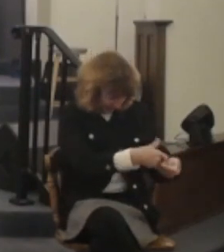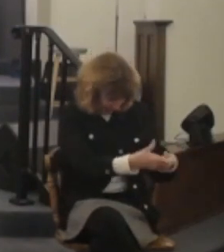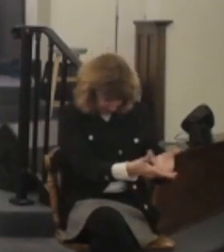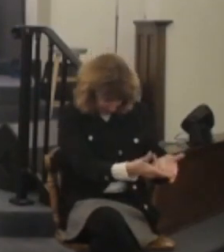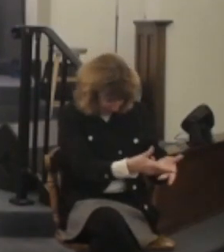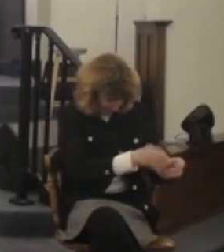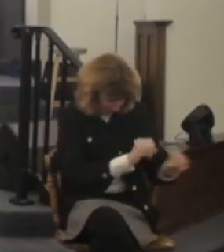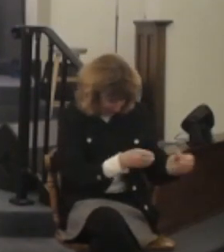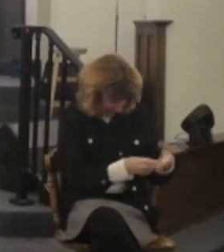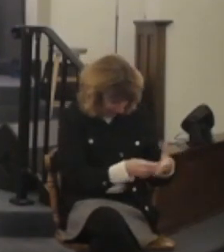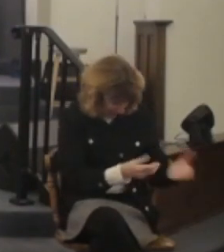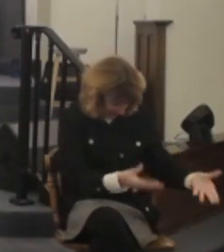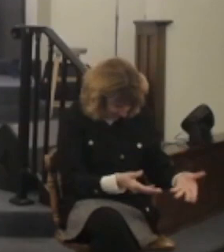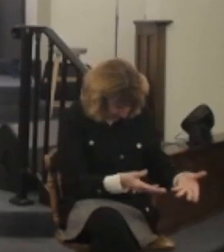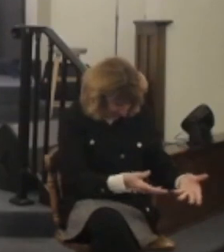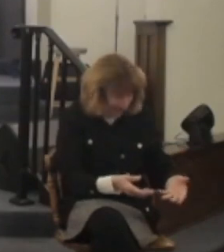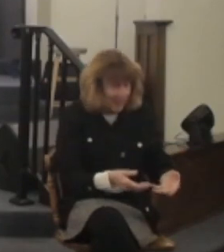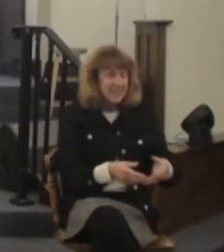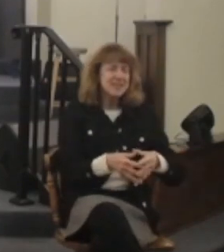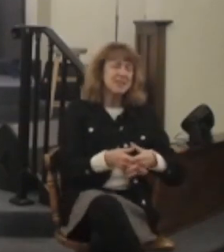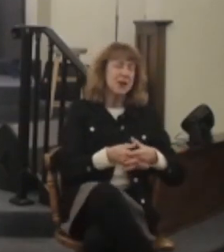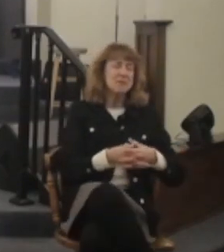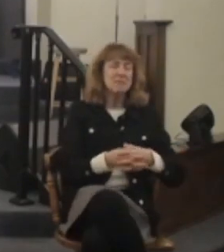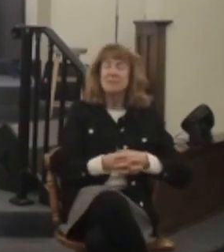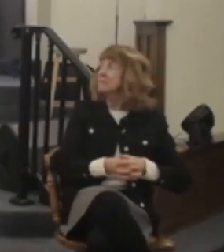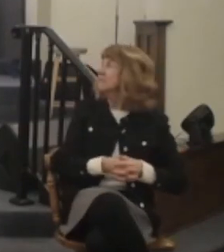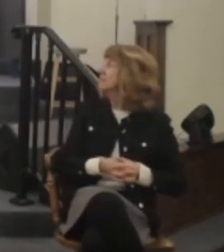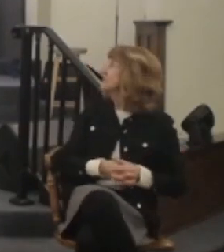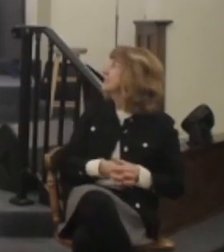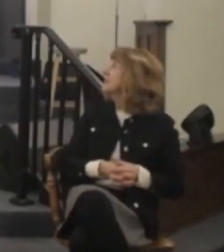So I was going to keep your, I was going to keep his wallet. And